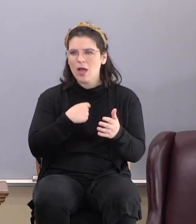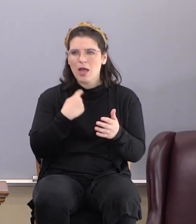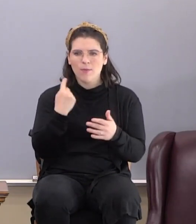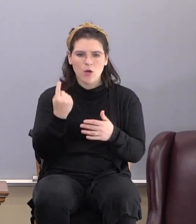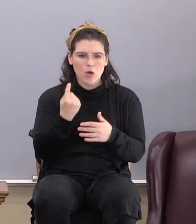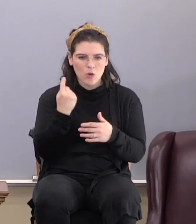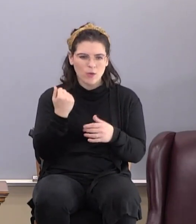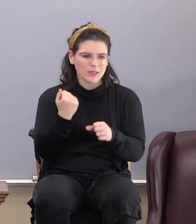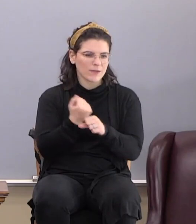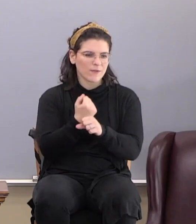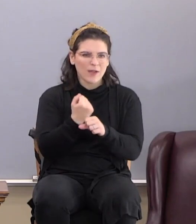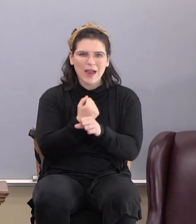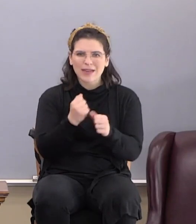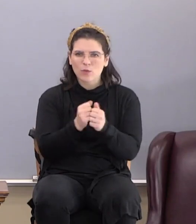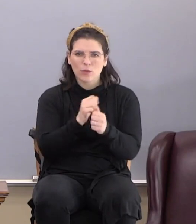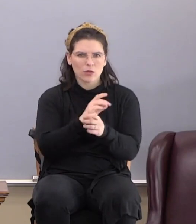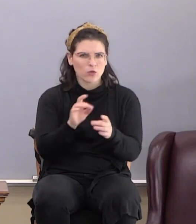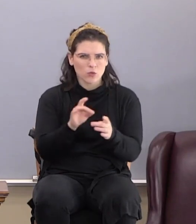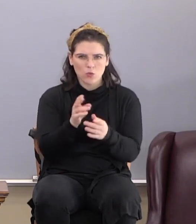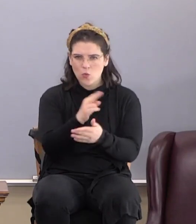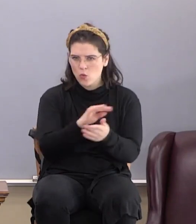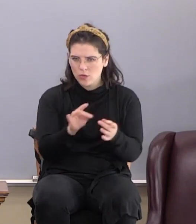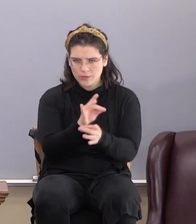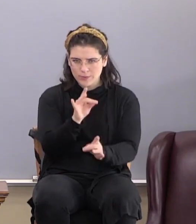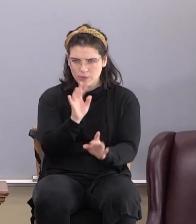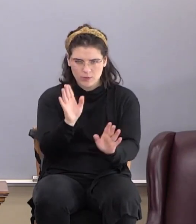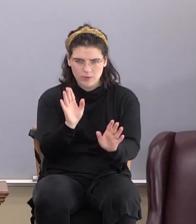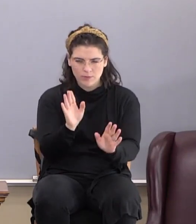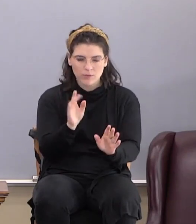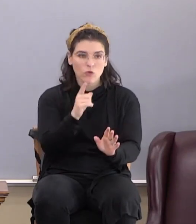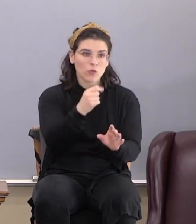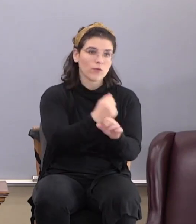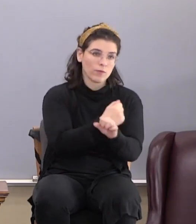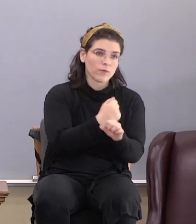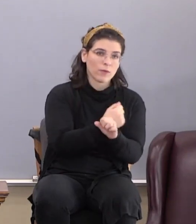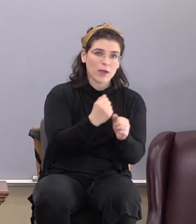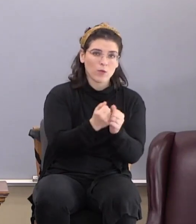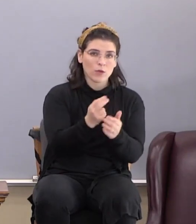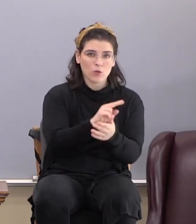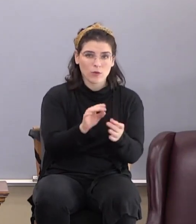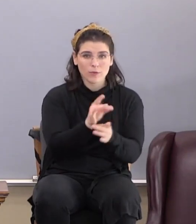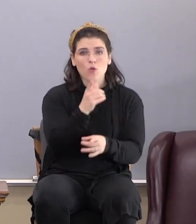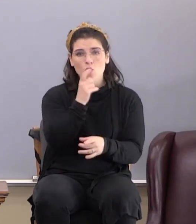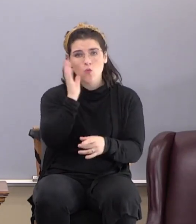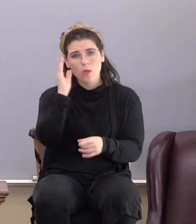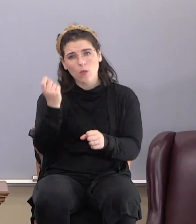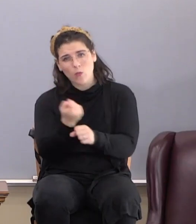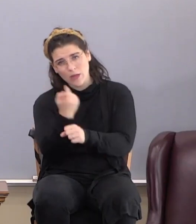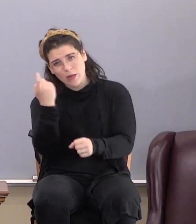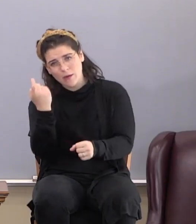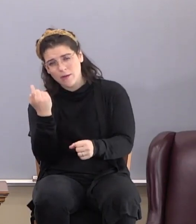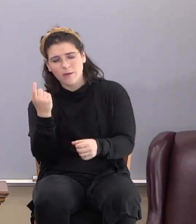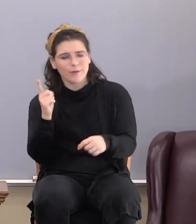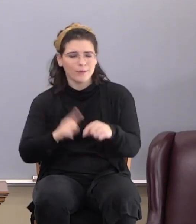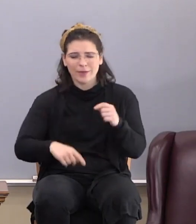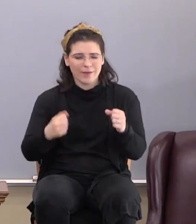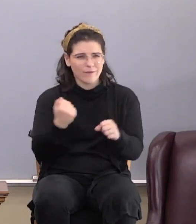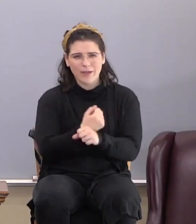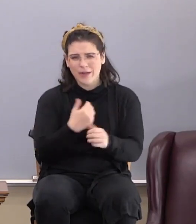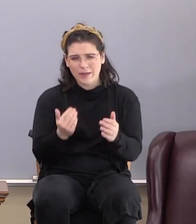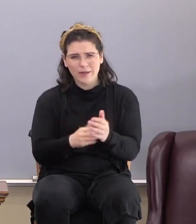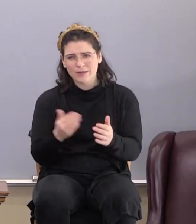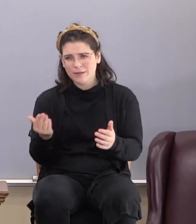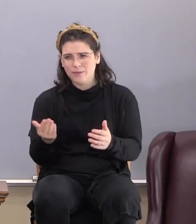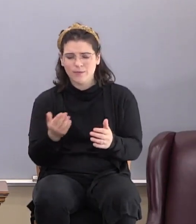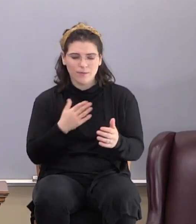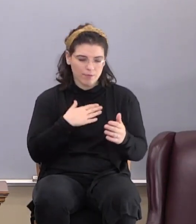always fighting with the Holy Spirit. By the way, if you fight with the Holy Spirit, who's going to win? You can't fight with the Holy Spirit.